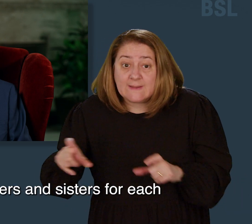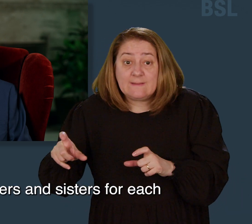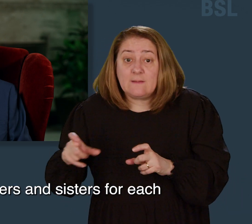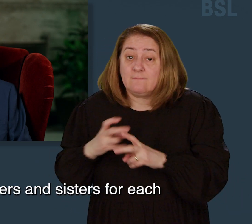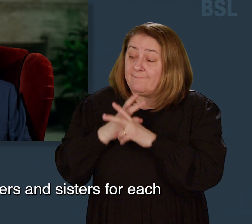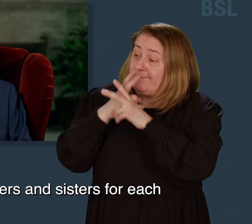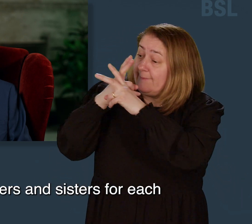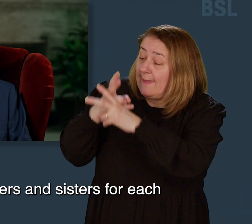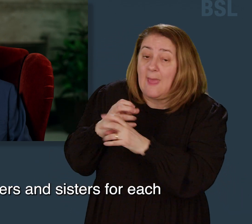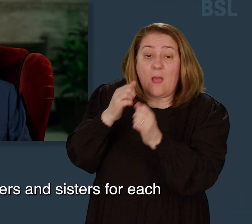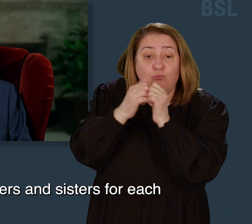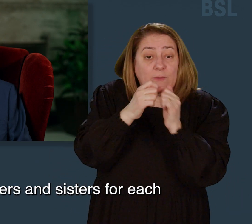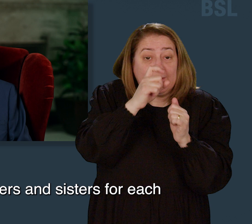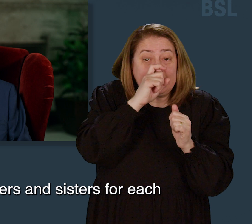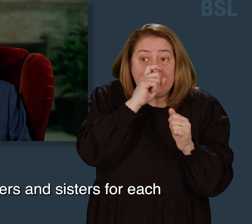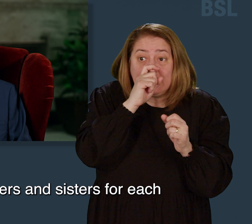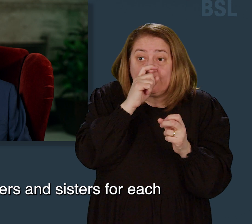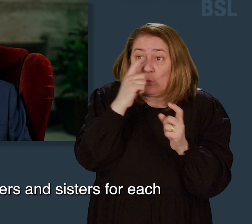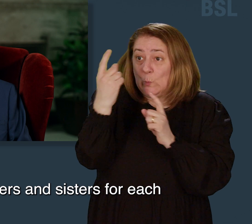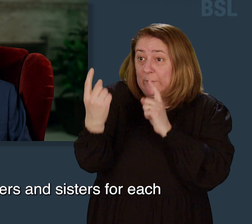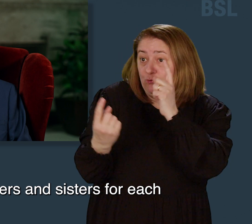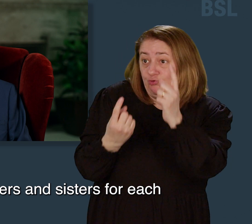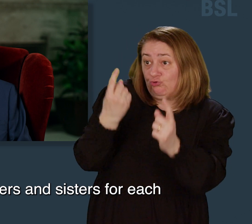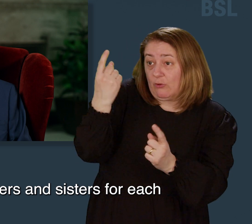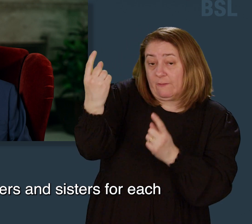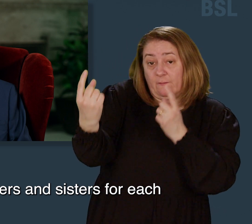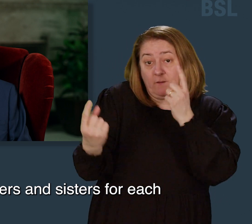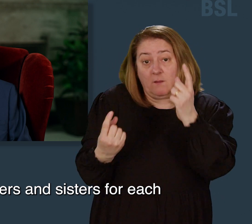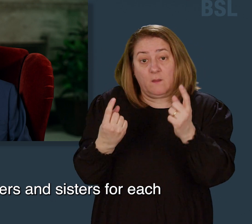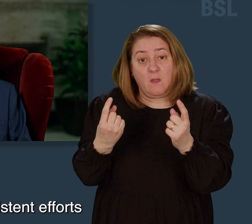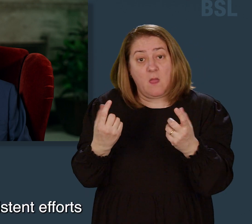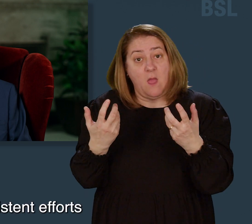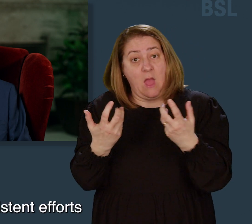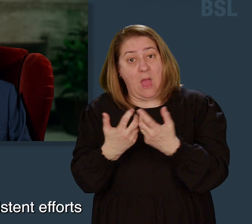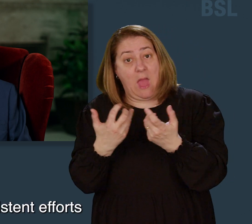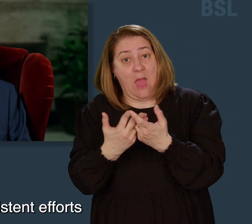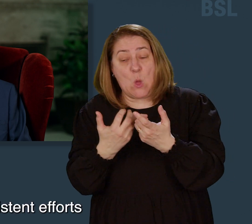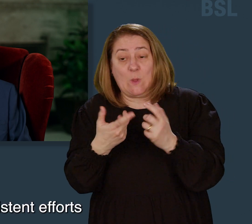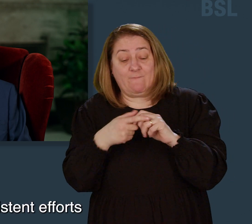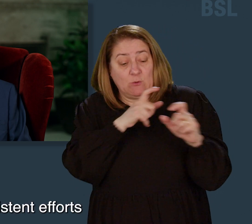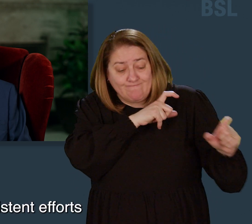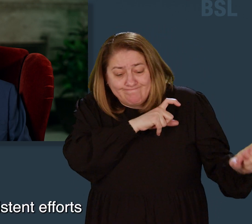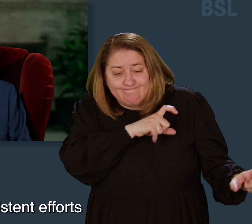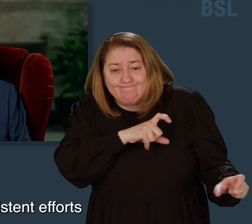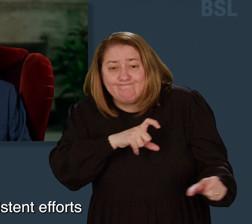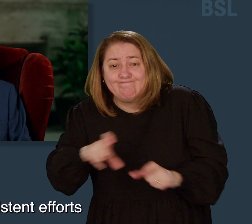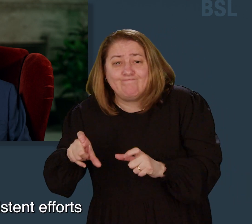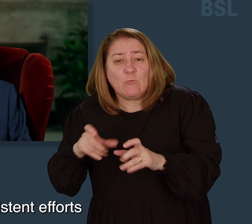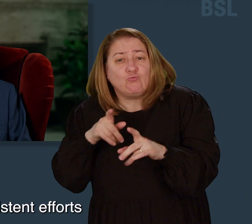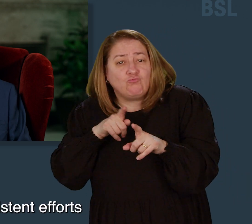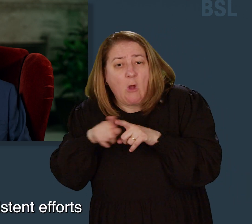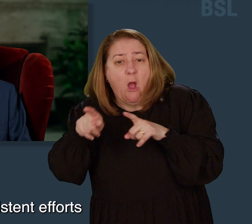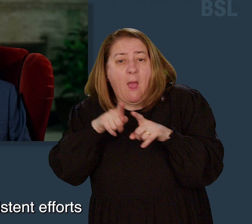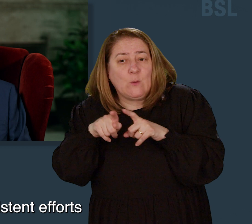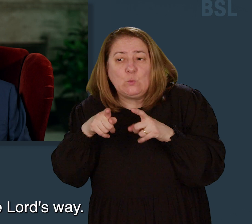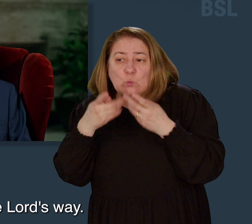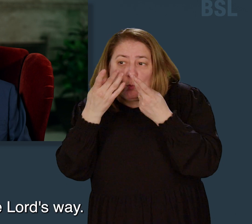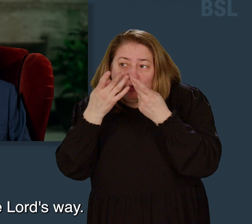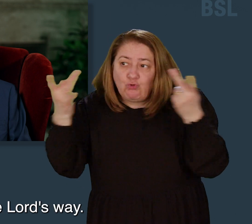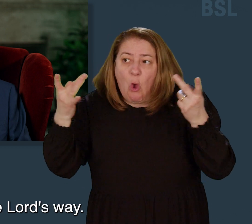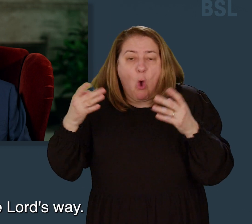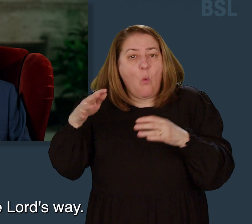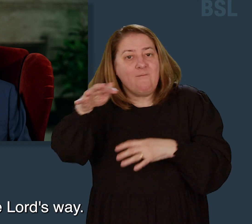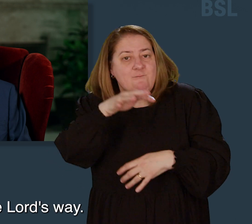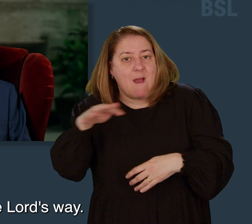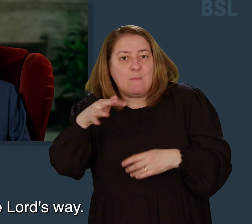Consistent care of brothers and sisters for each other will come only with persistent efforts to lead